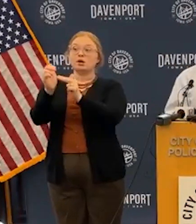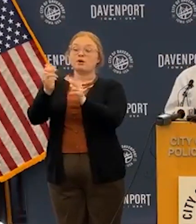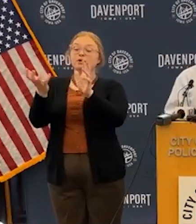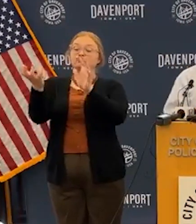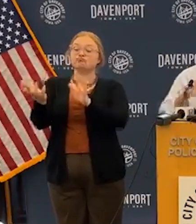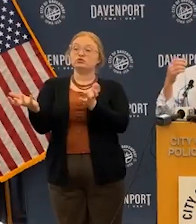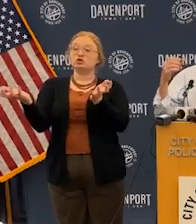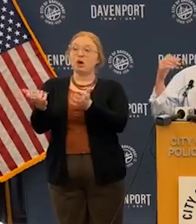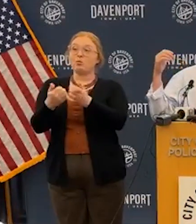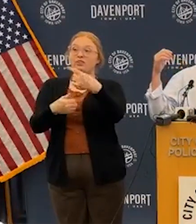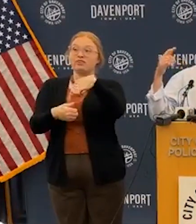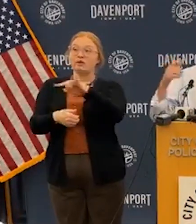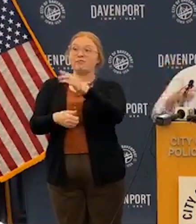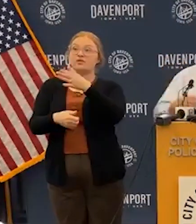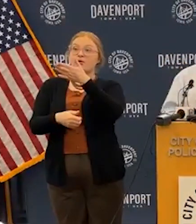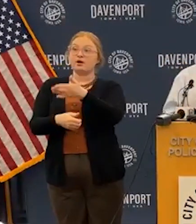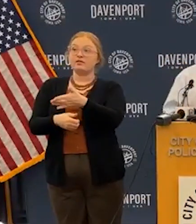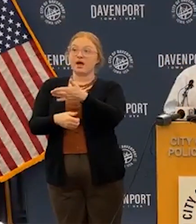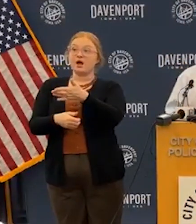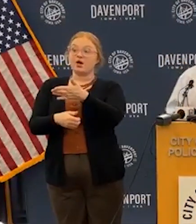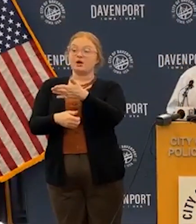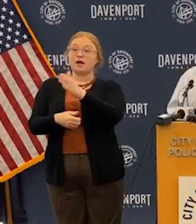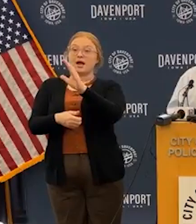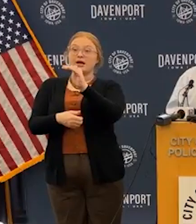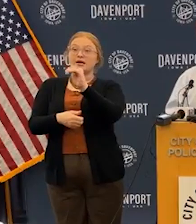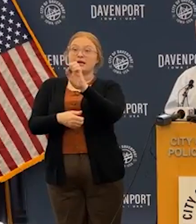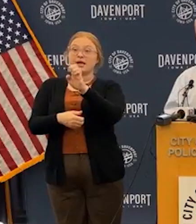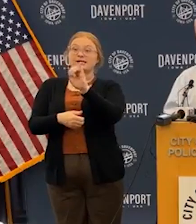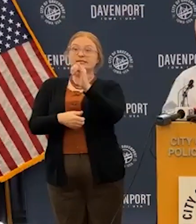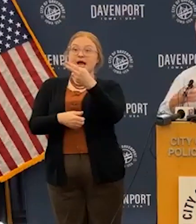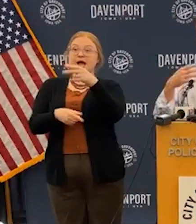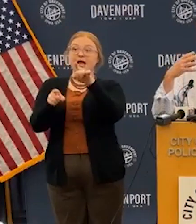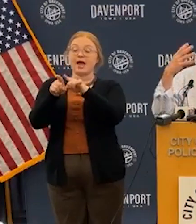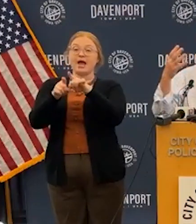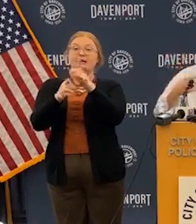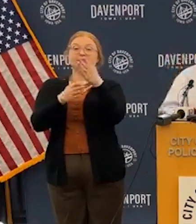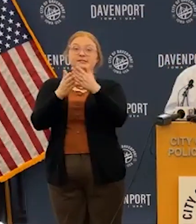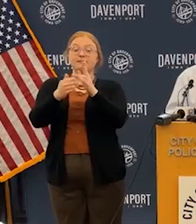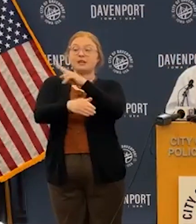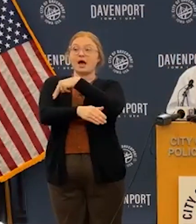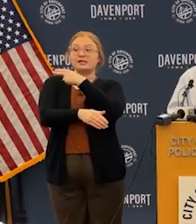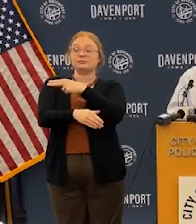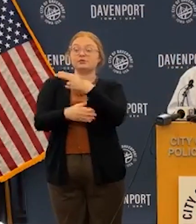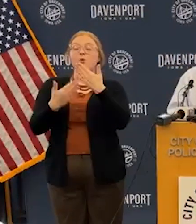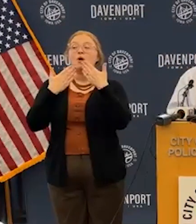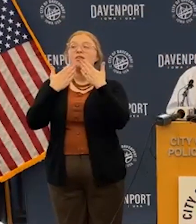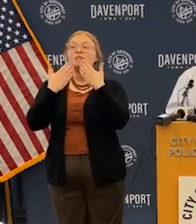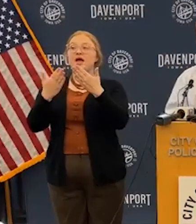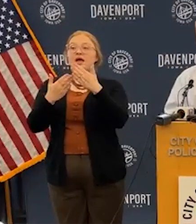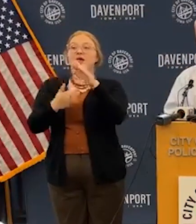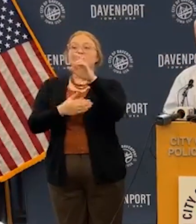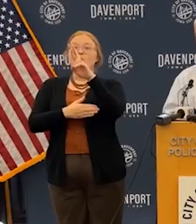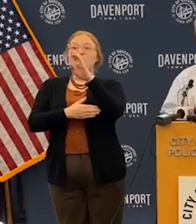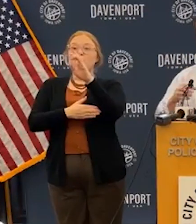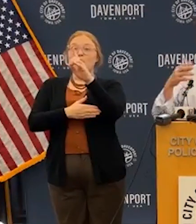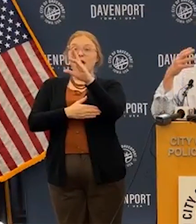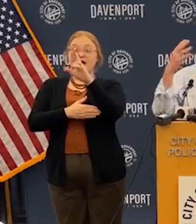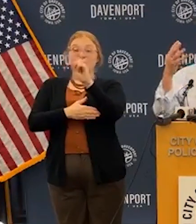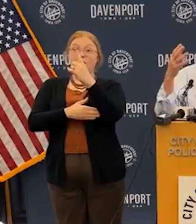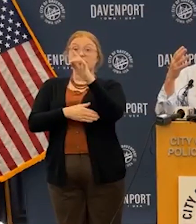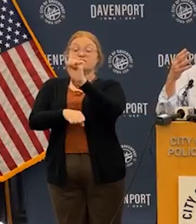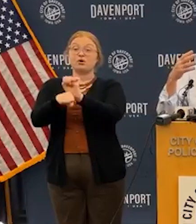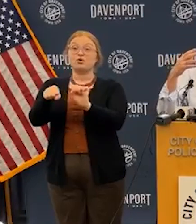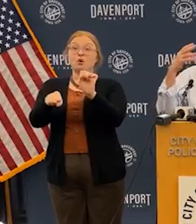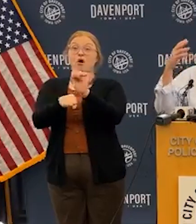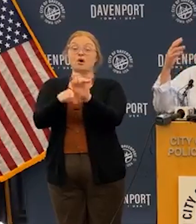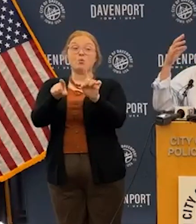the facility at both KCI and the Select Hospital. My thanks goes out to them for their work that they're doing. And I want to stress